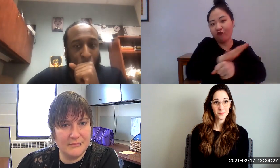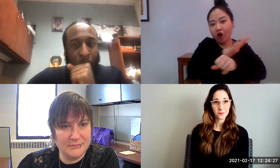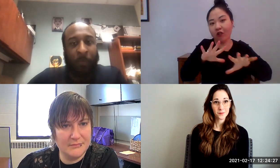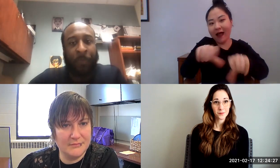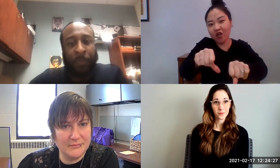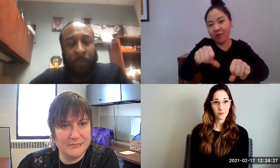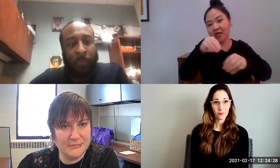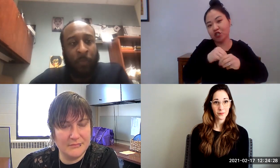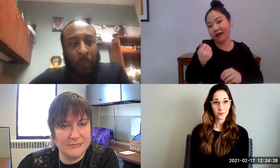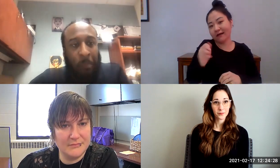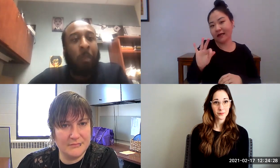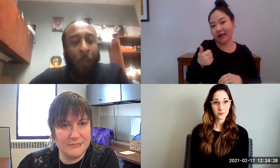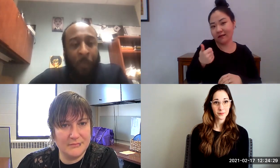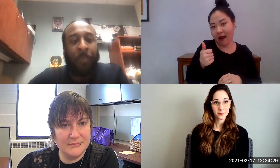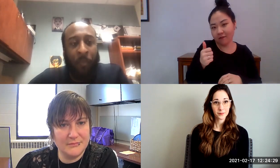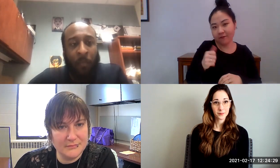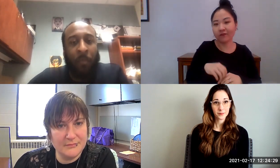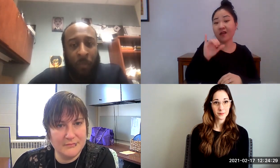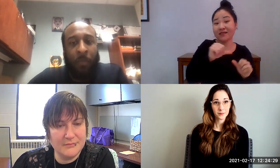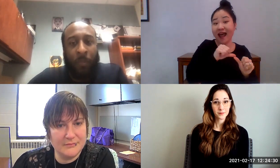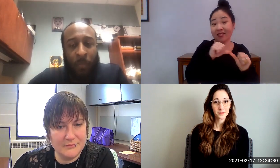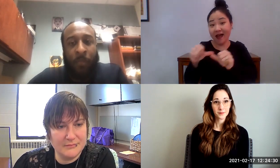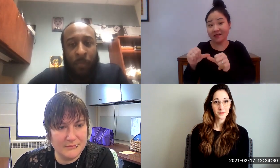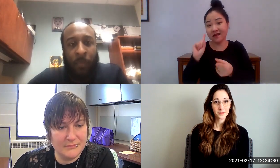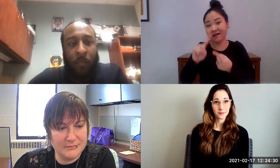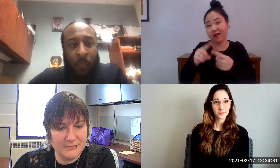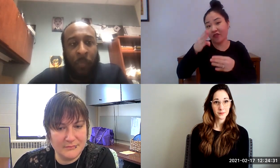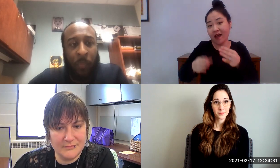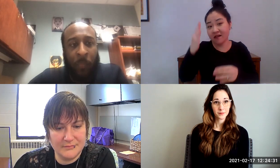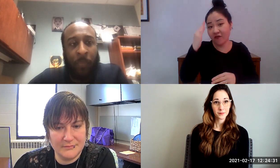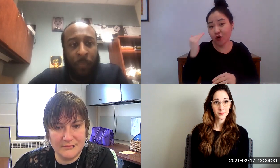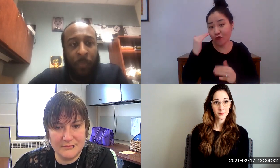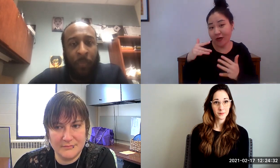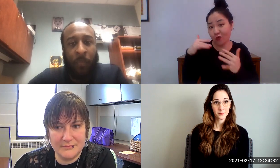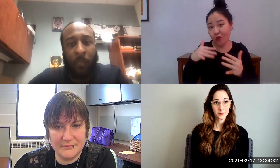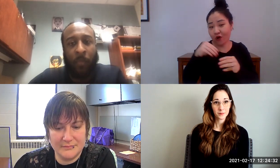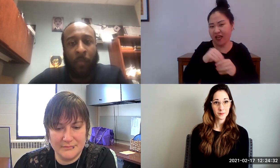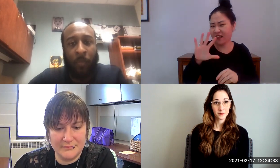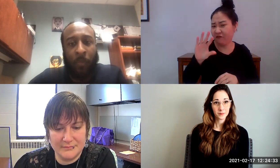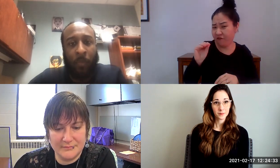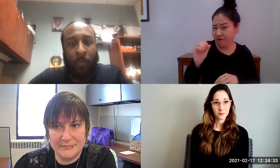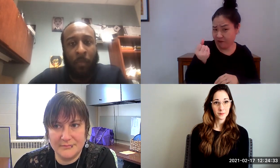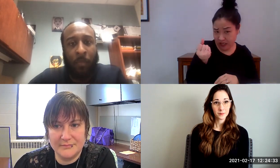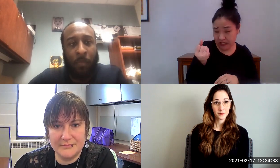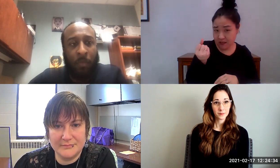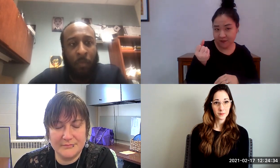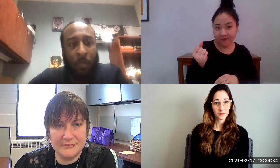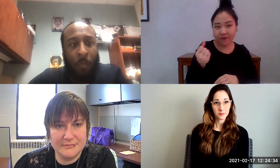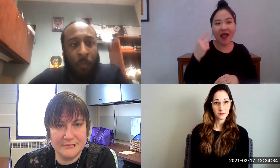over to full occupation in 1910. And that lasted until the end of the Korean War in the